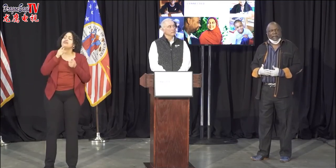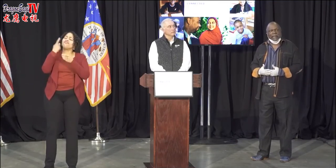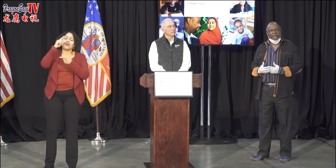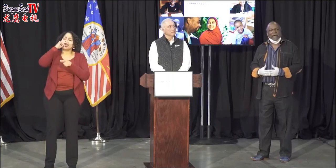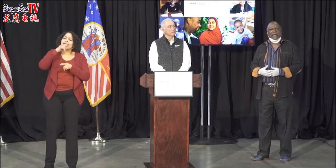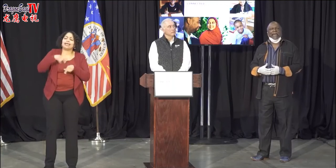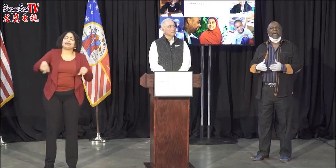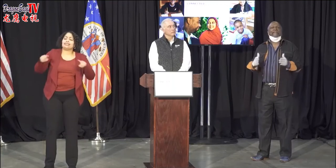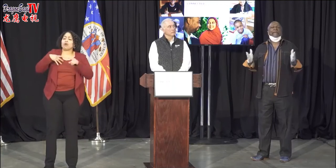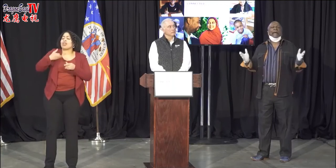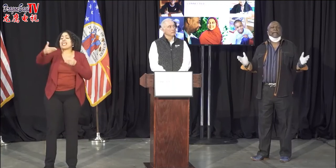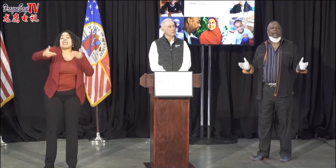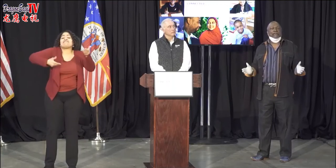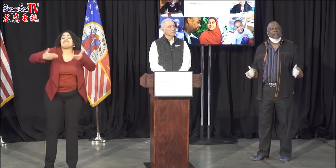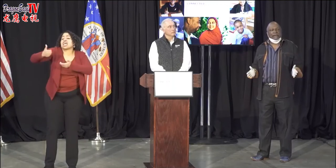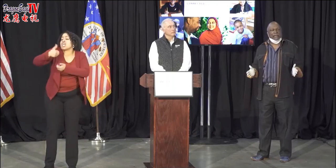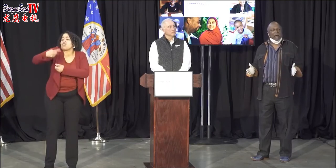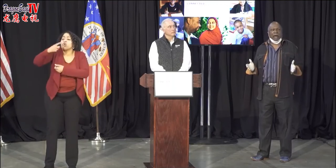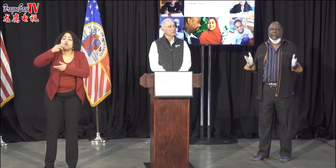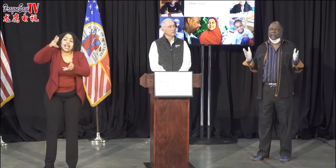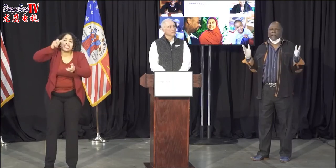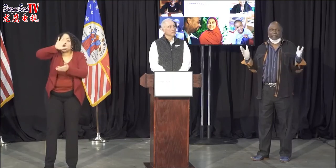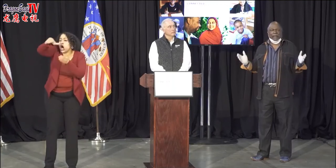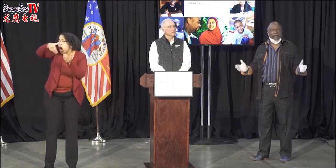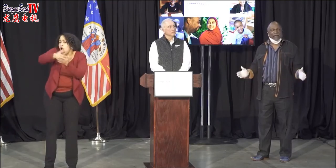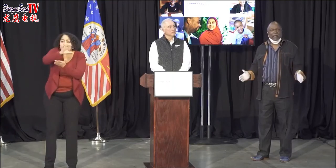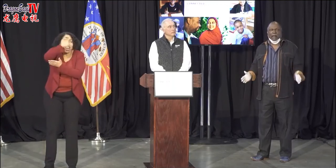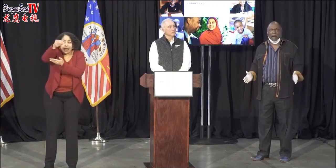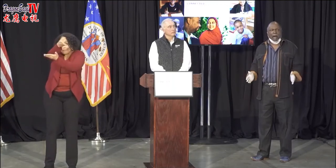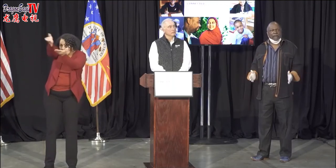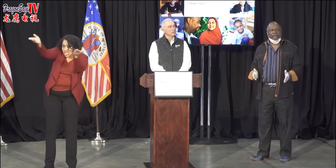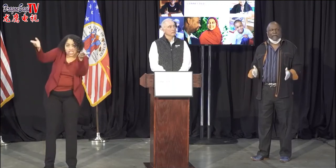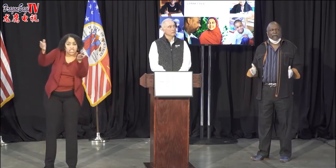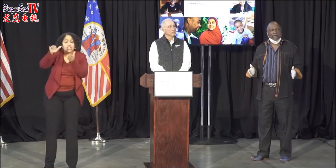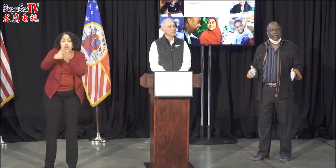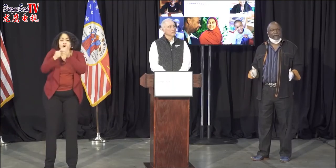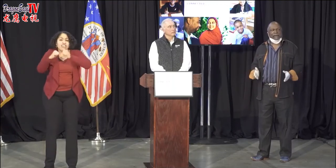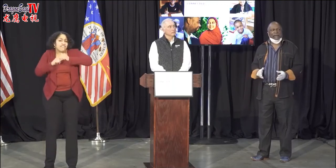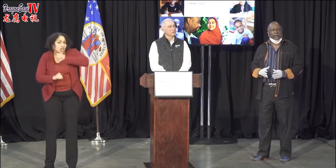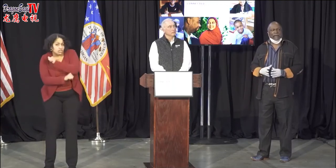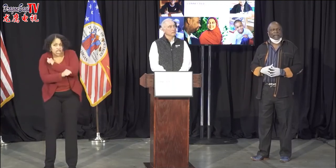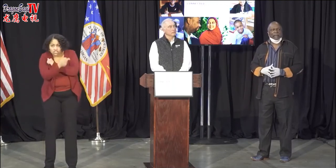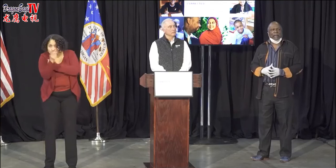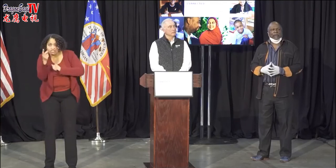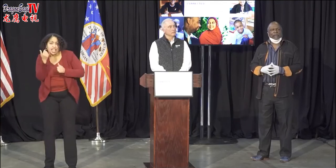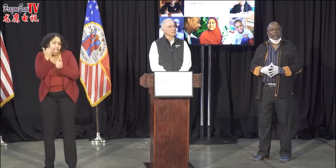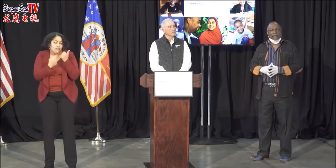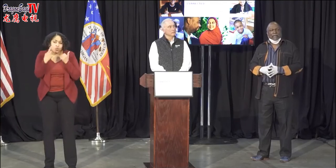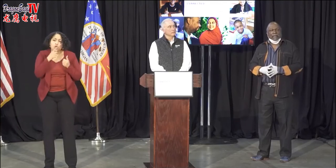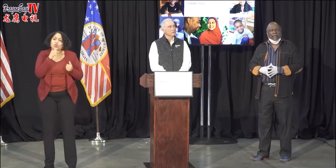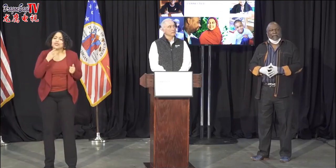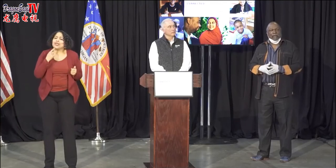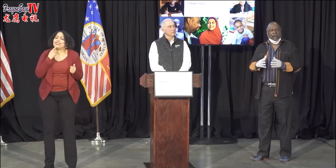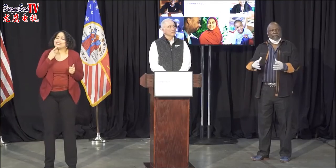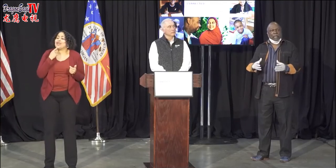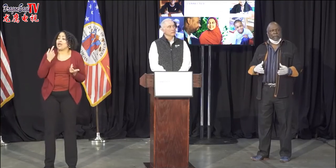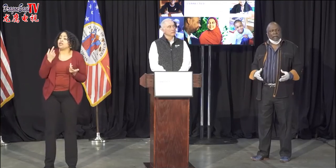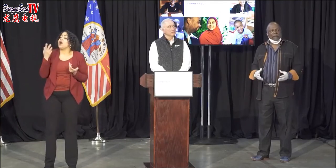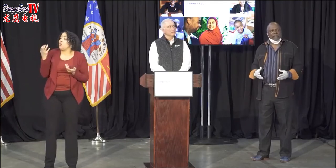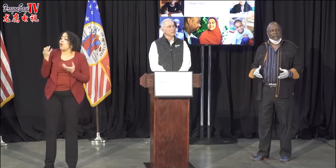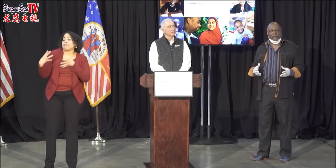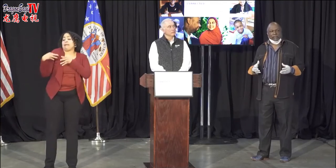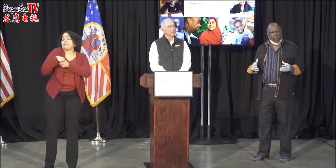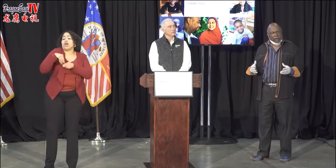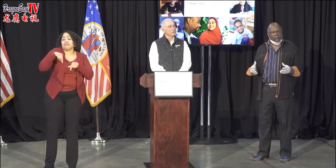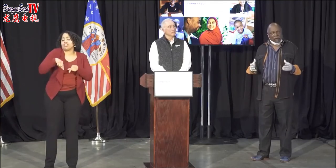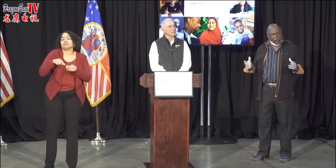want to invite everybody who's listening, all the companies, all the foundations, everybody who said they want to be a